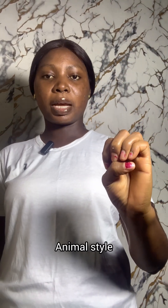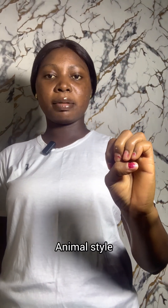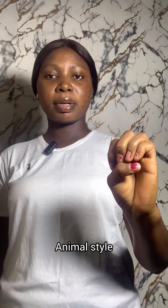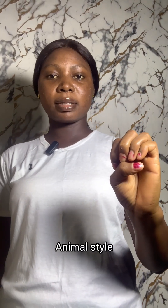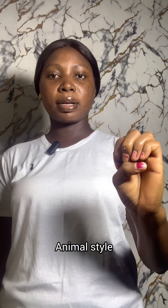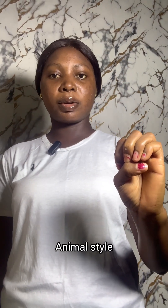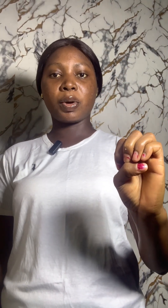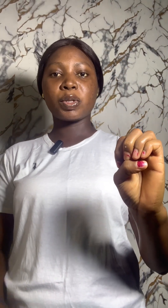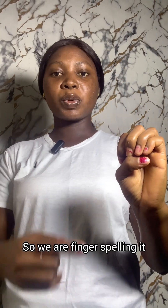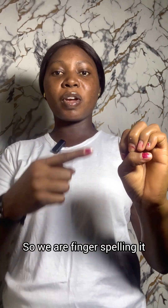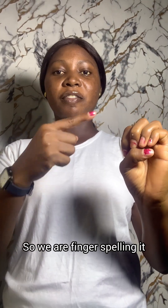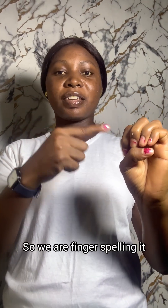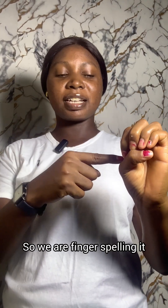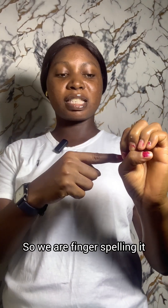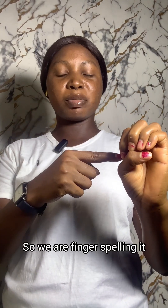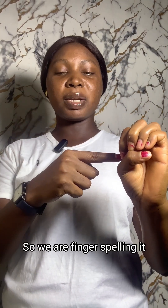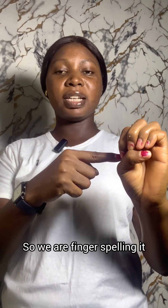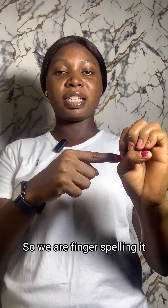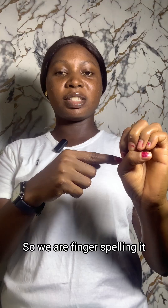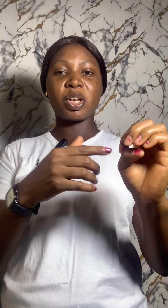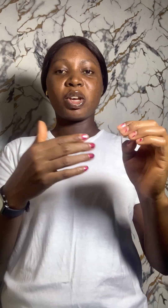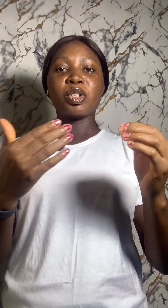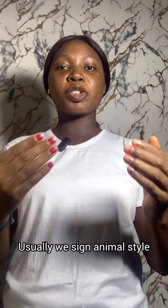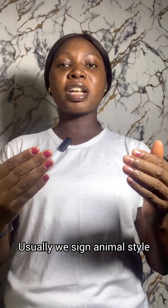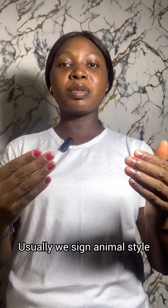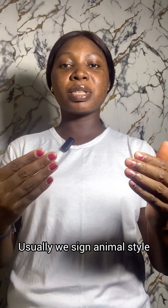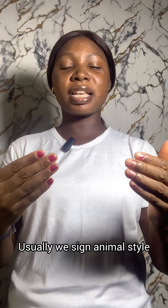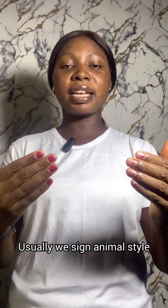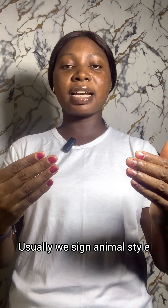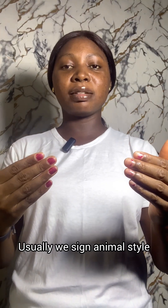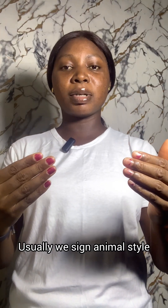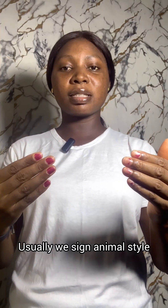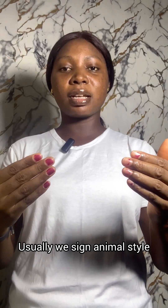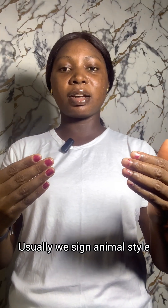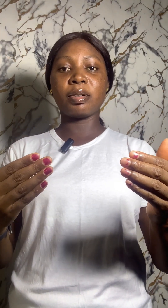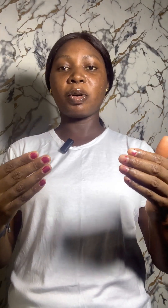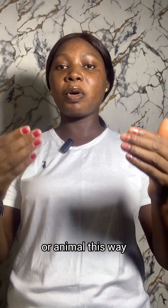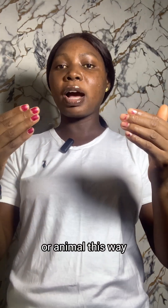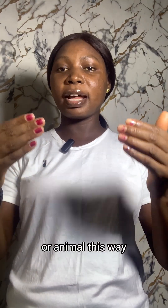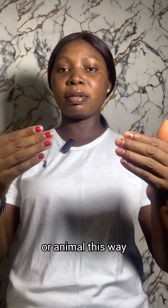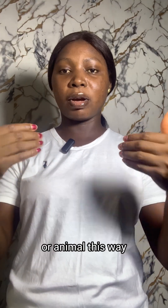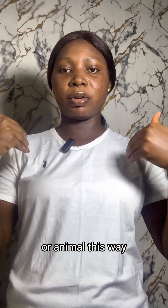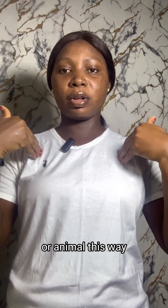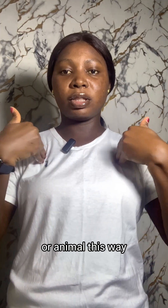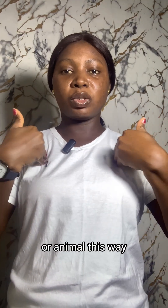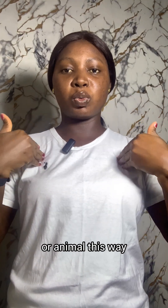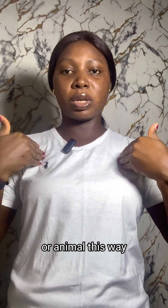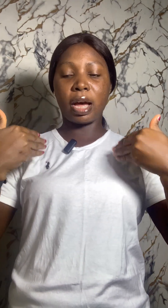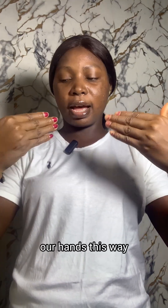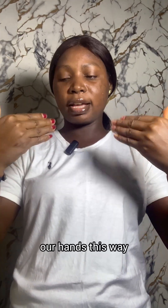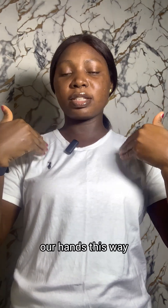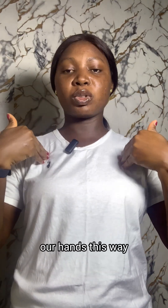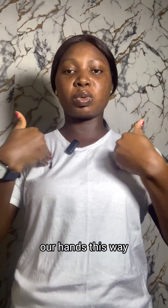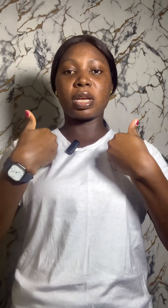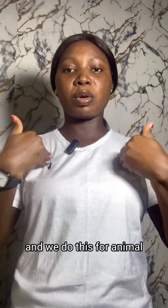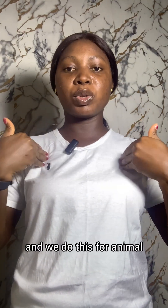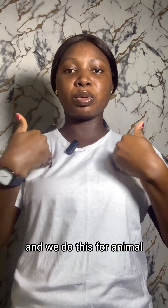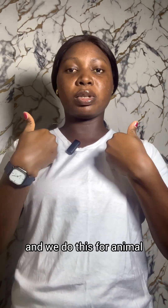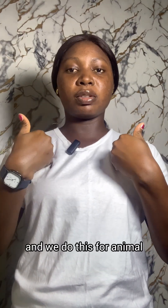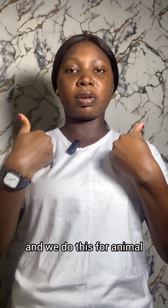Animal style. So we are finger spelling it. Usually we sign animal style or animal this way, our hands this way, and we do this for